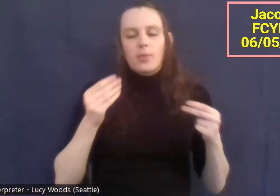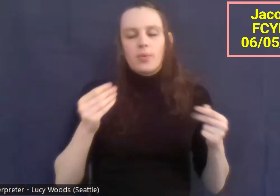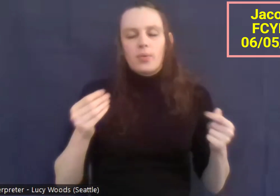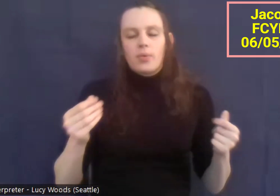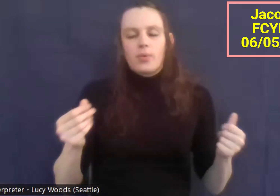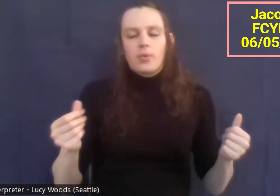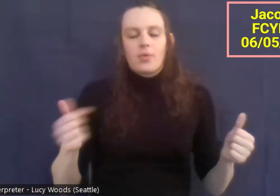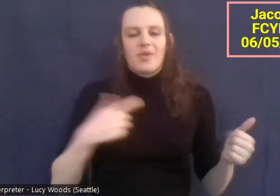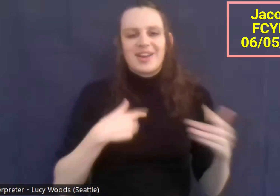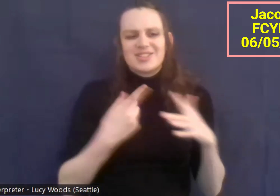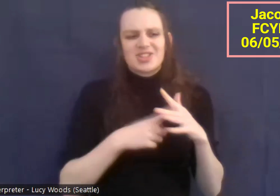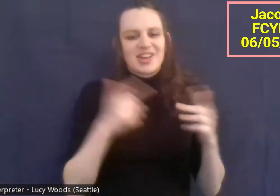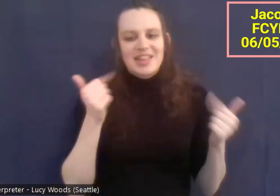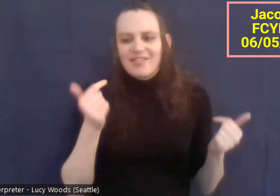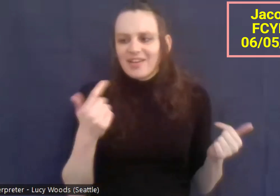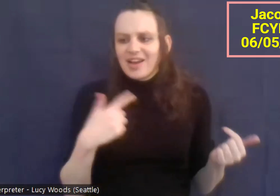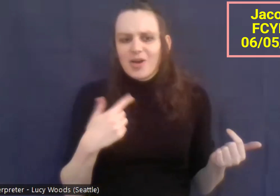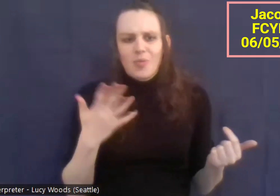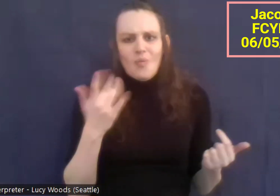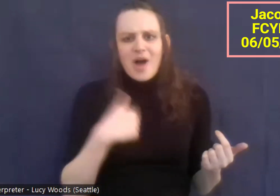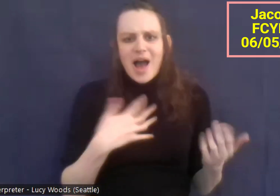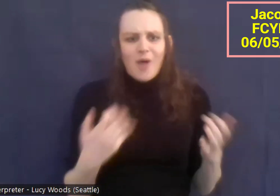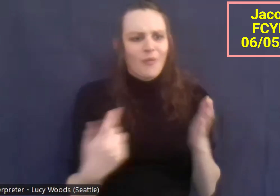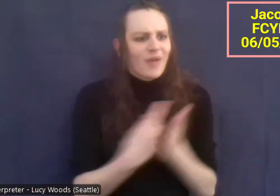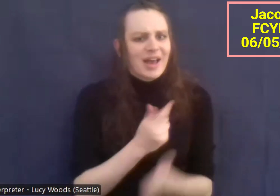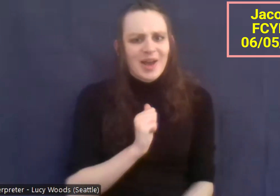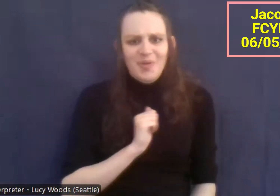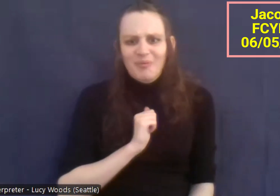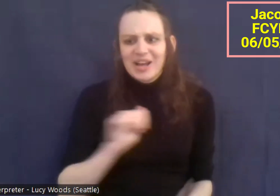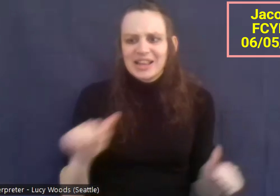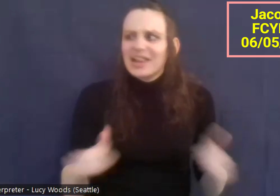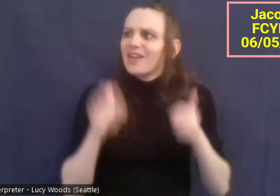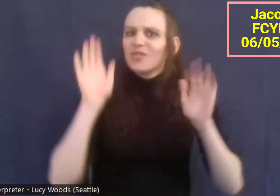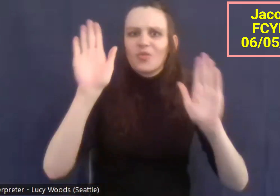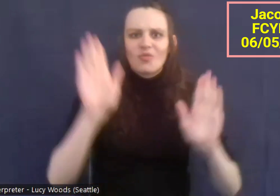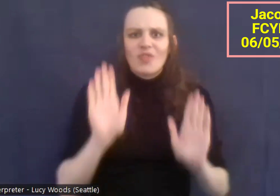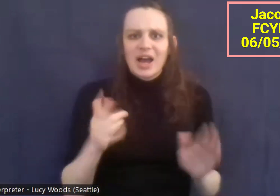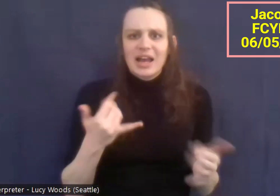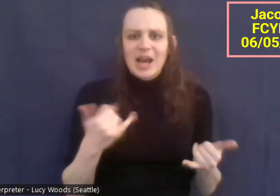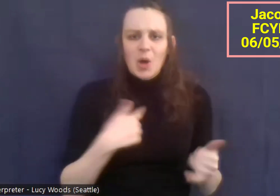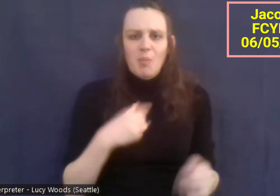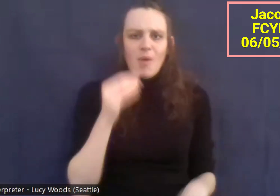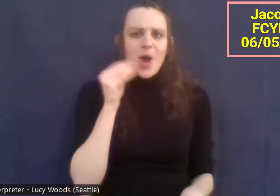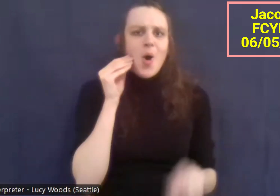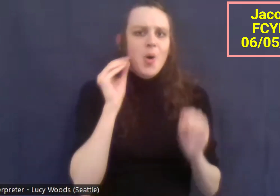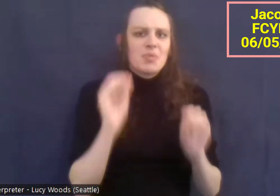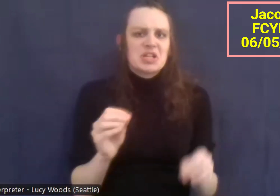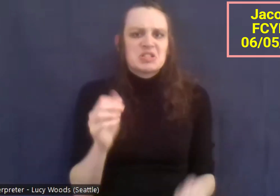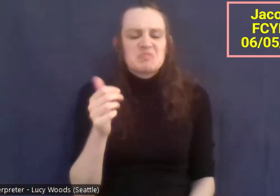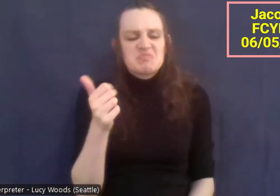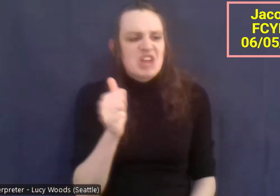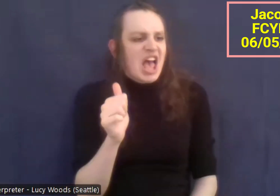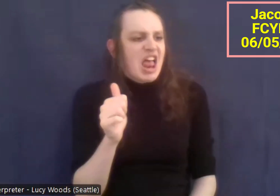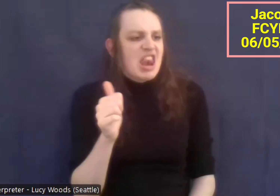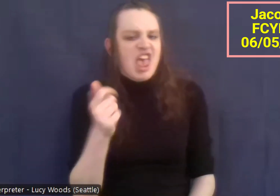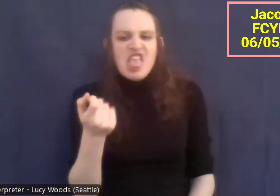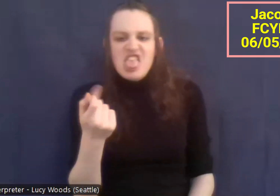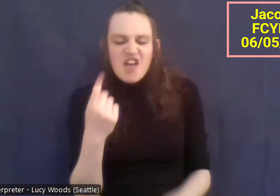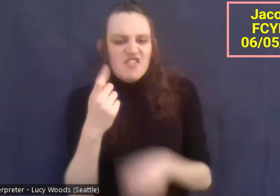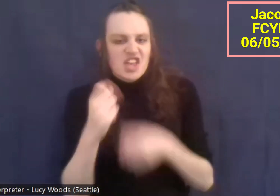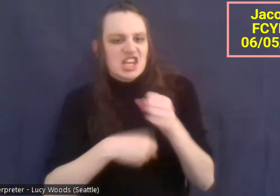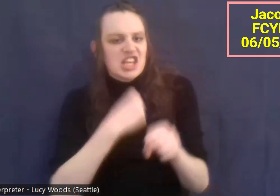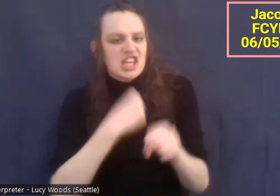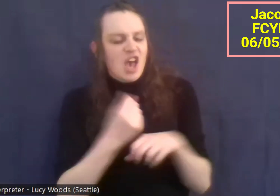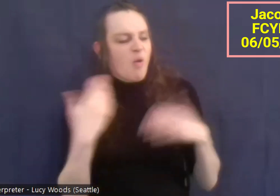why do I want to kill myself? Life is phenomenal. I've been homeless at this point in time for 10 and a half years, 11 years. I don't know what it was